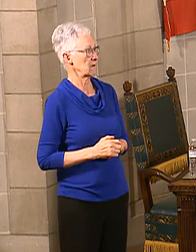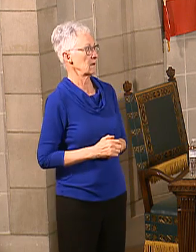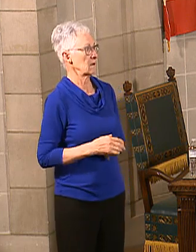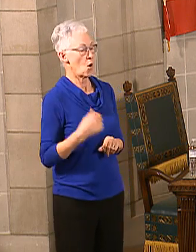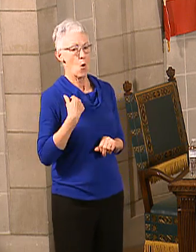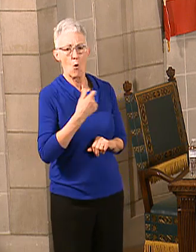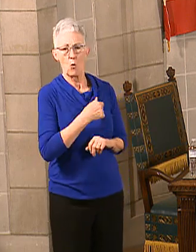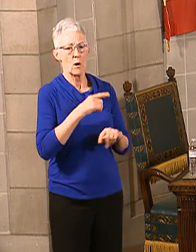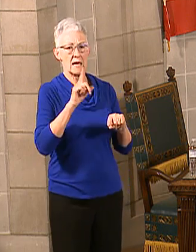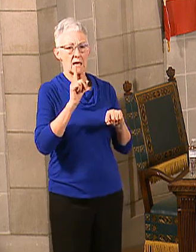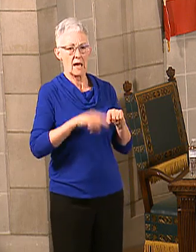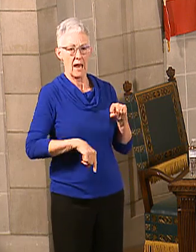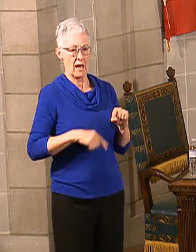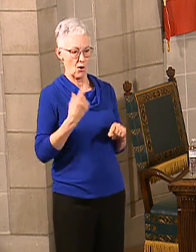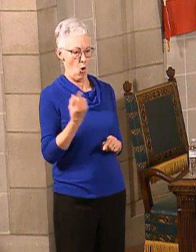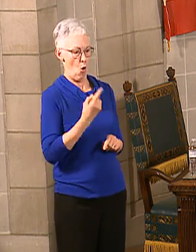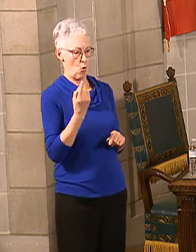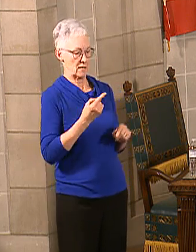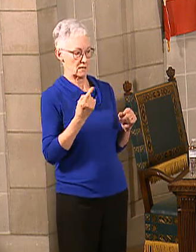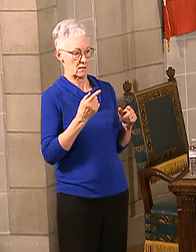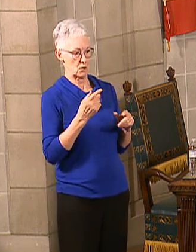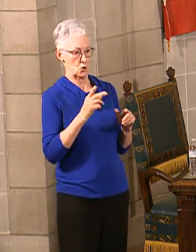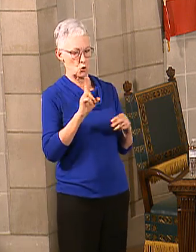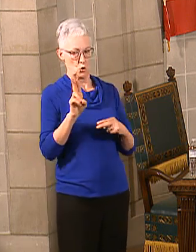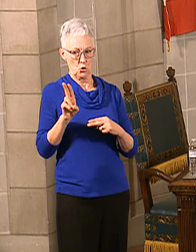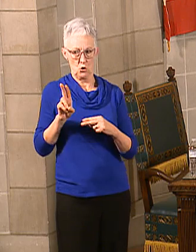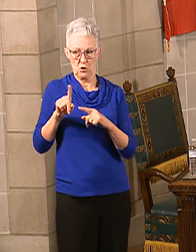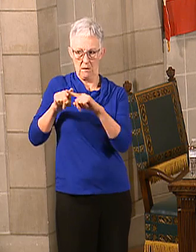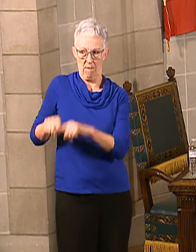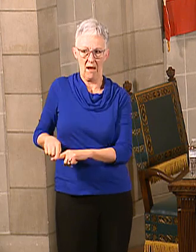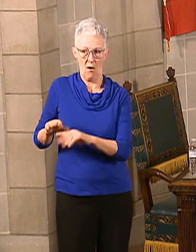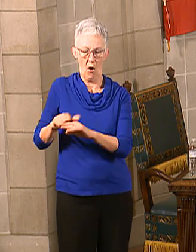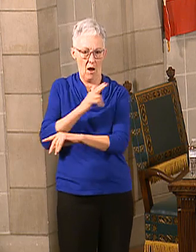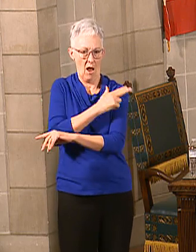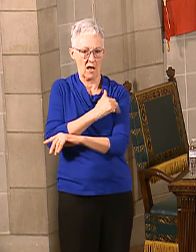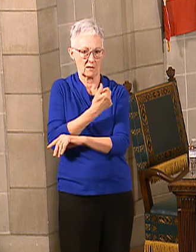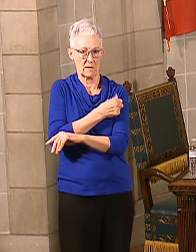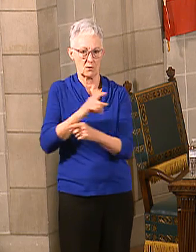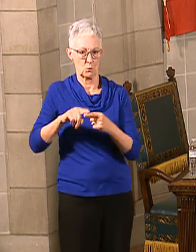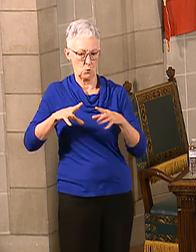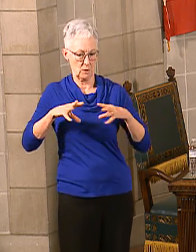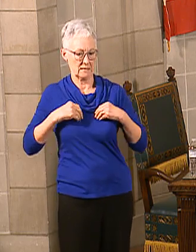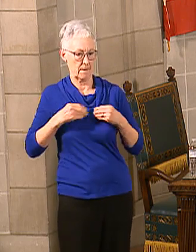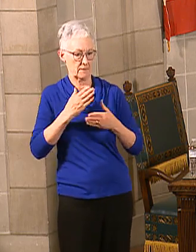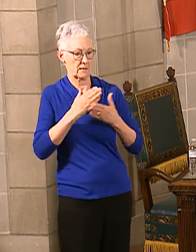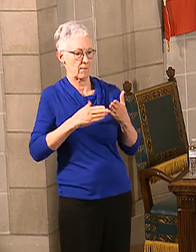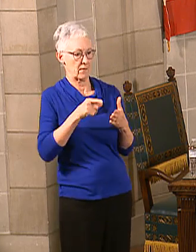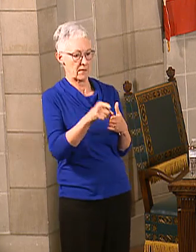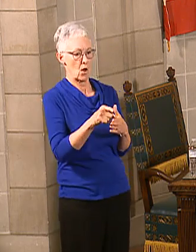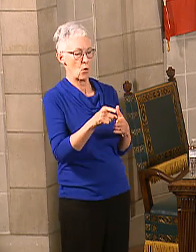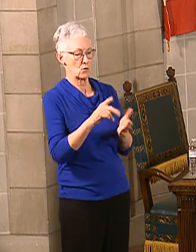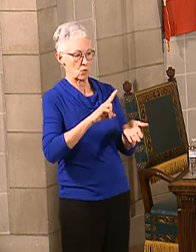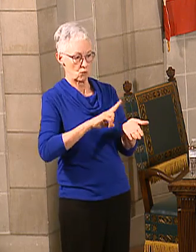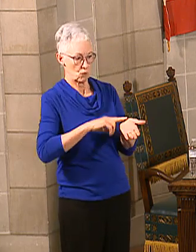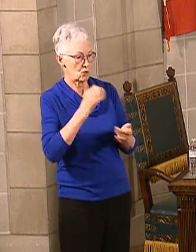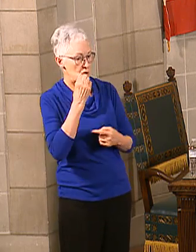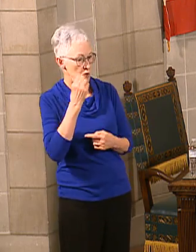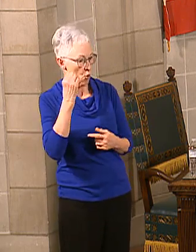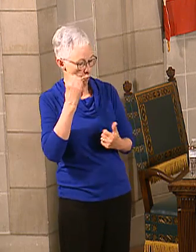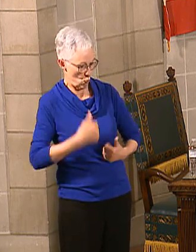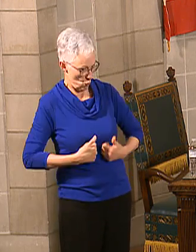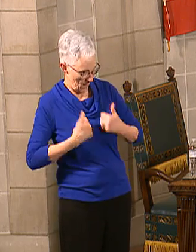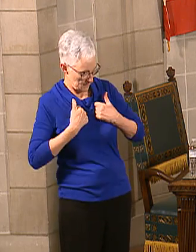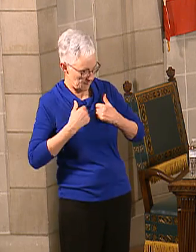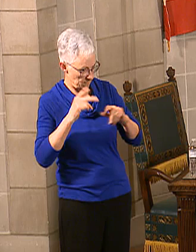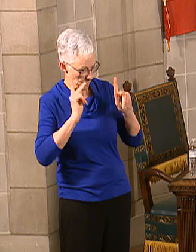enough to require a hospital bed. And so we're working right now and trying to get the dormitory rooms ready at